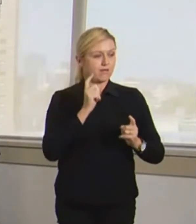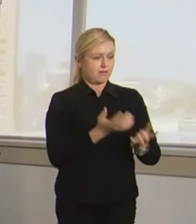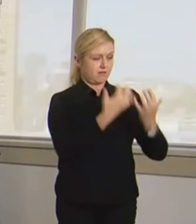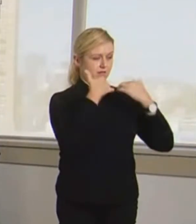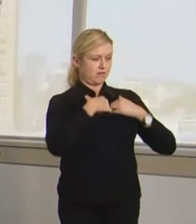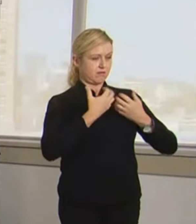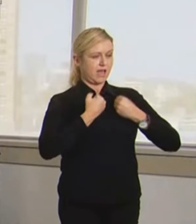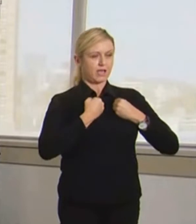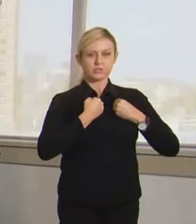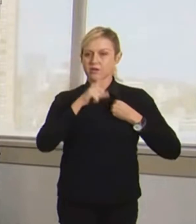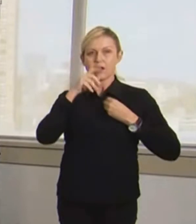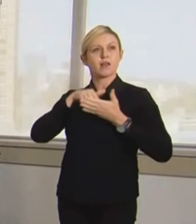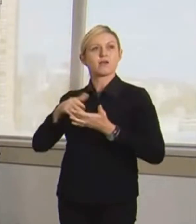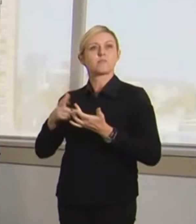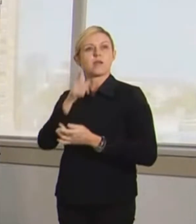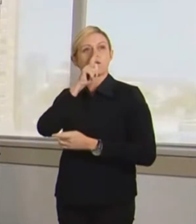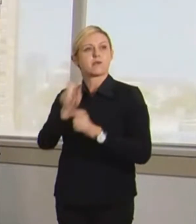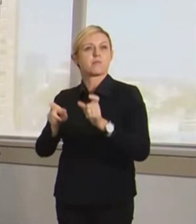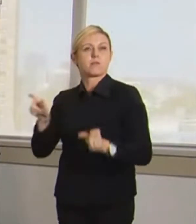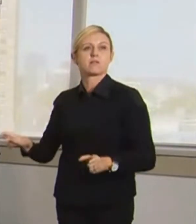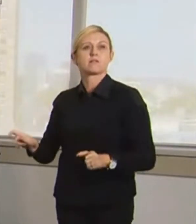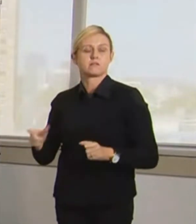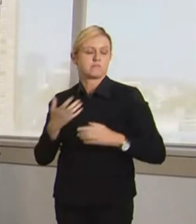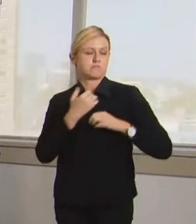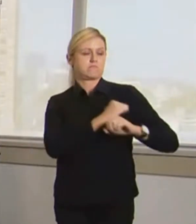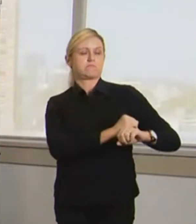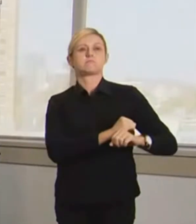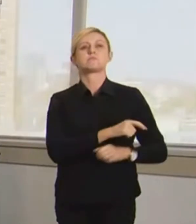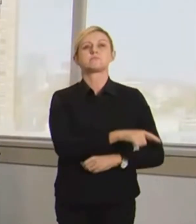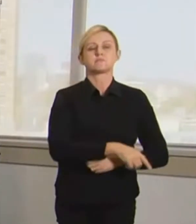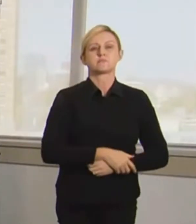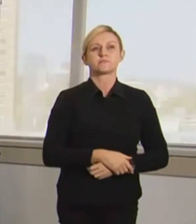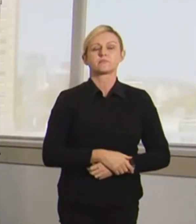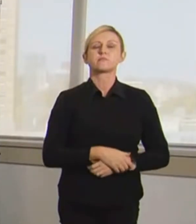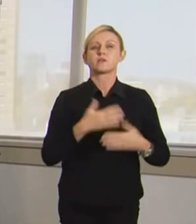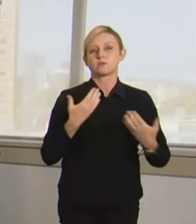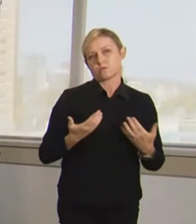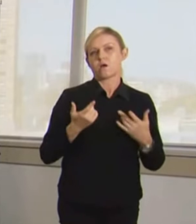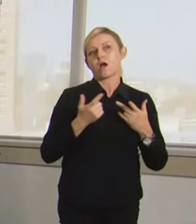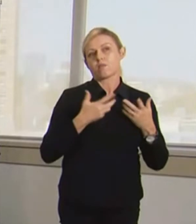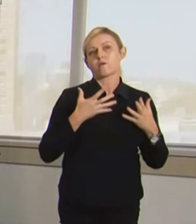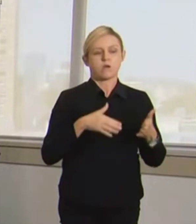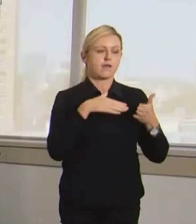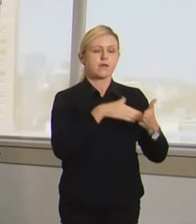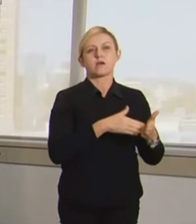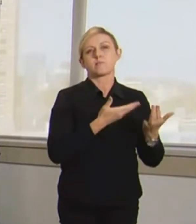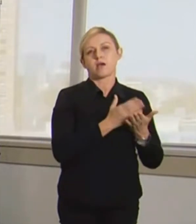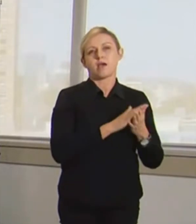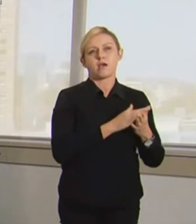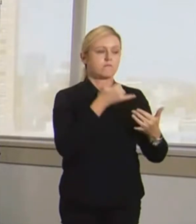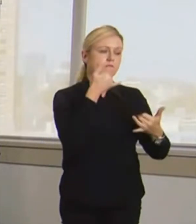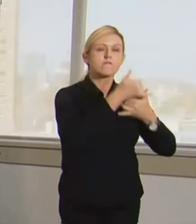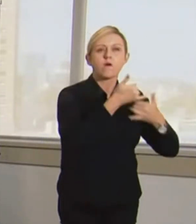But what has been happening is that they have had some telehealth capacity, so they've certainly been